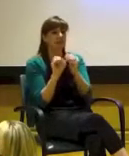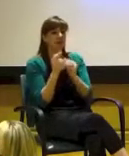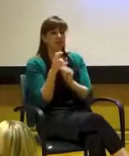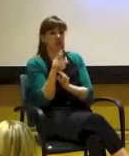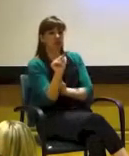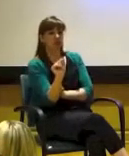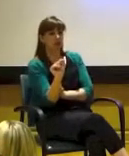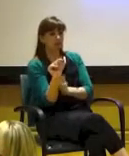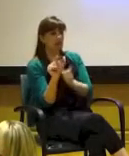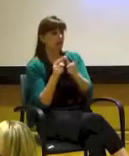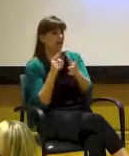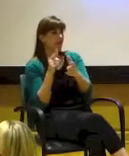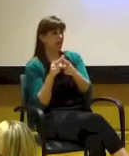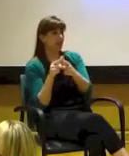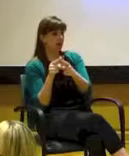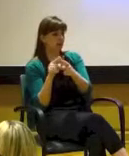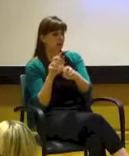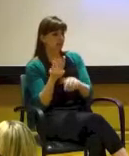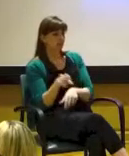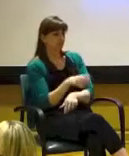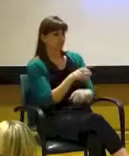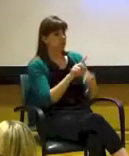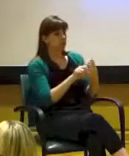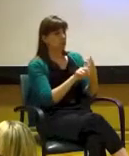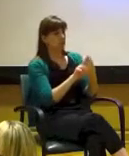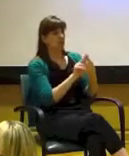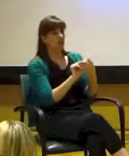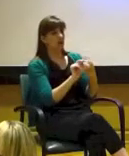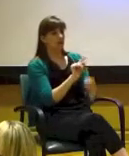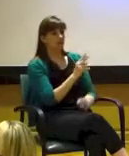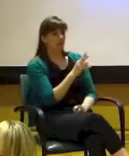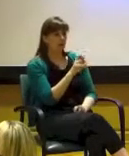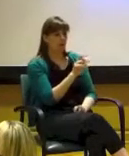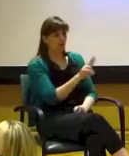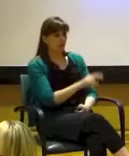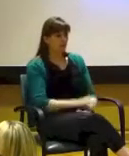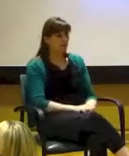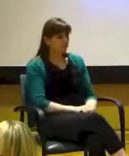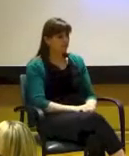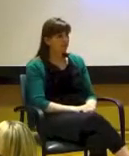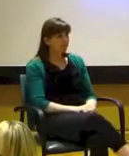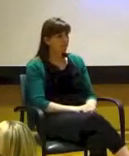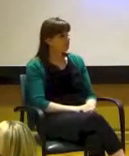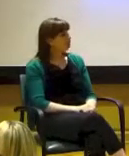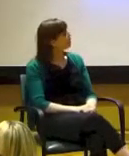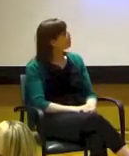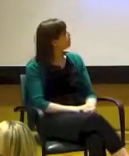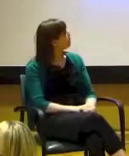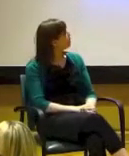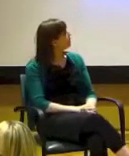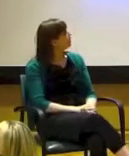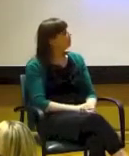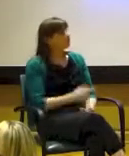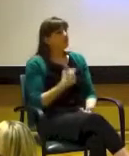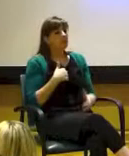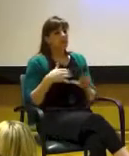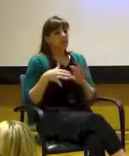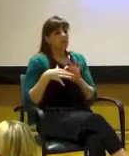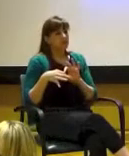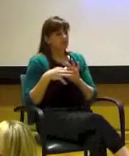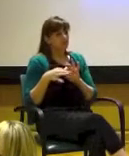shunt than it is to do the untethering procedure. I mentioned the